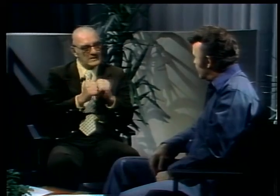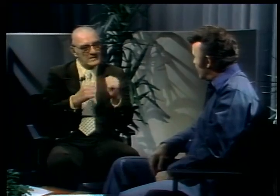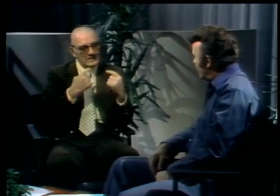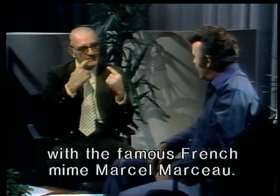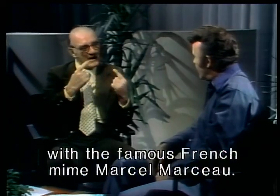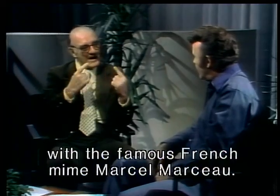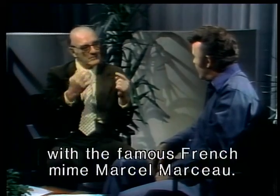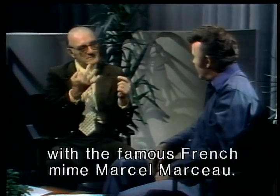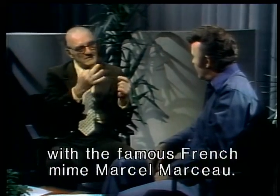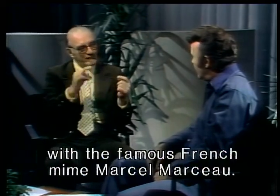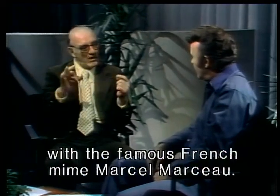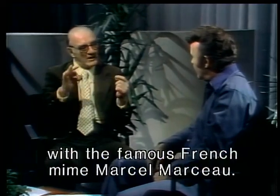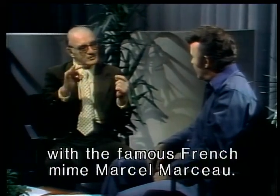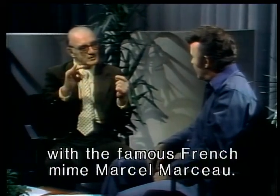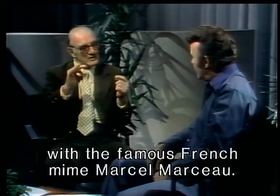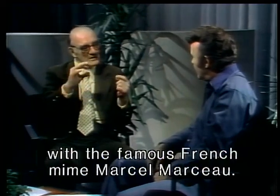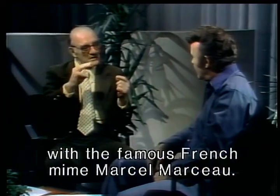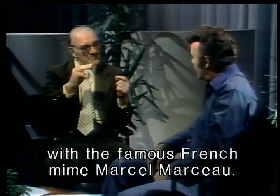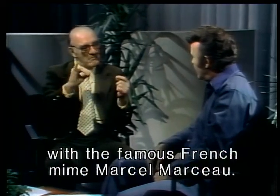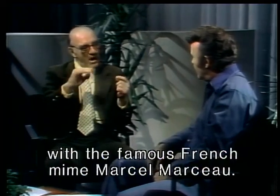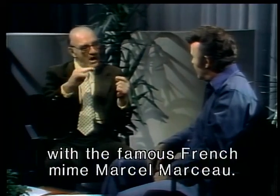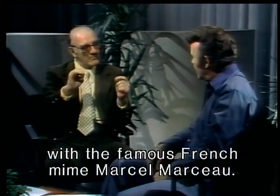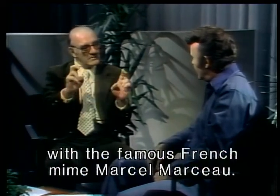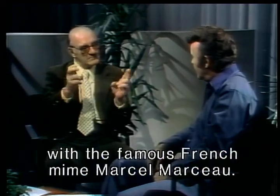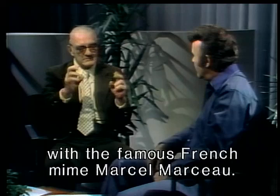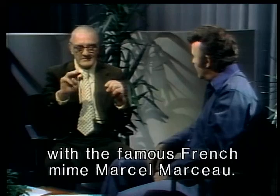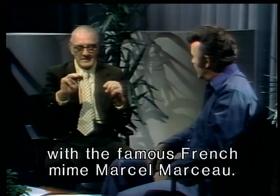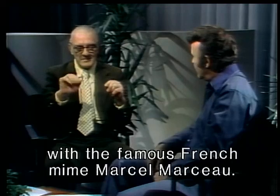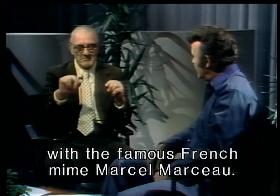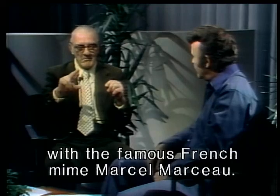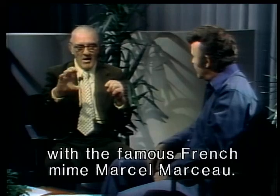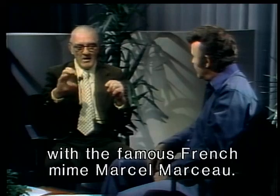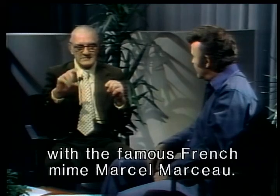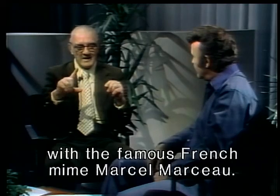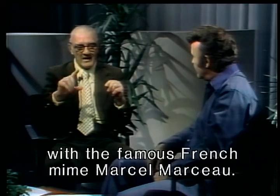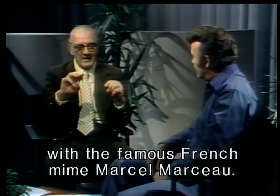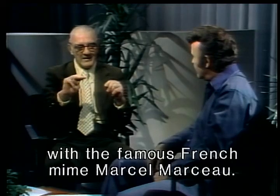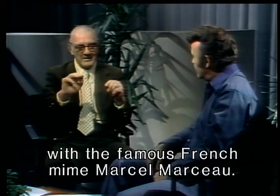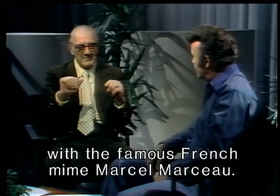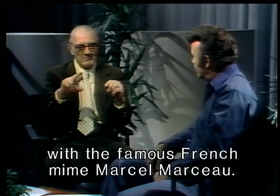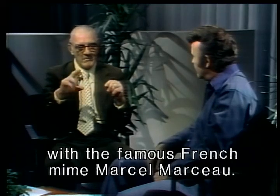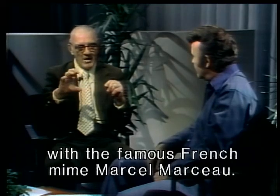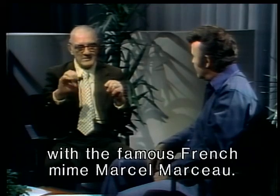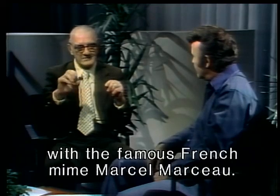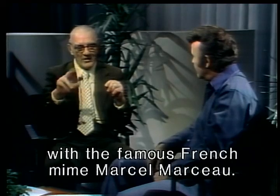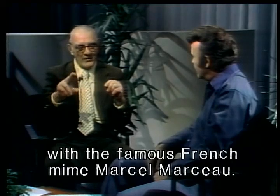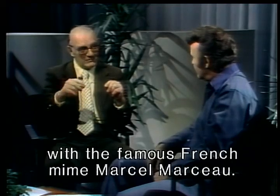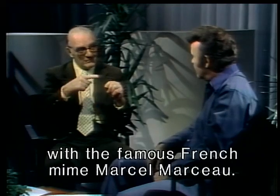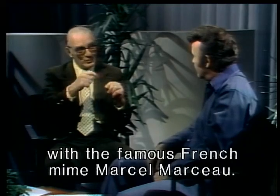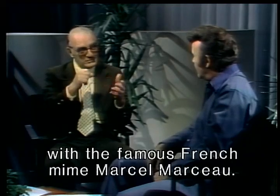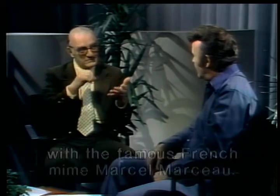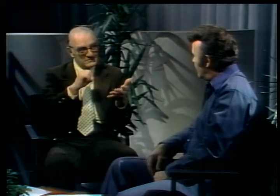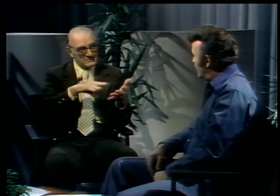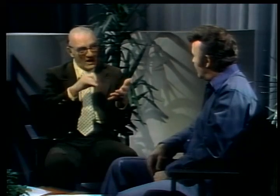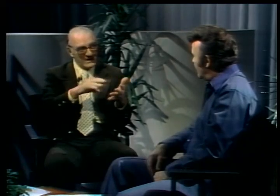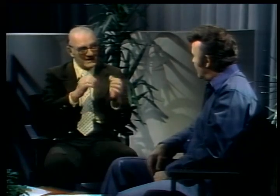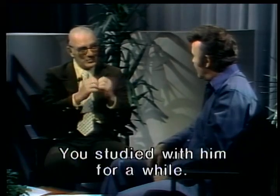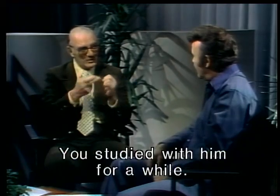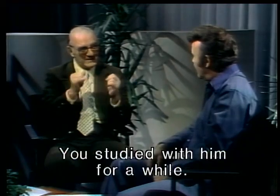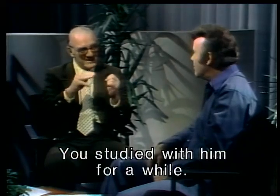the famous French mime, Marcel Marceau. You studied with him